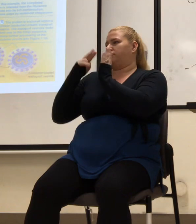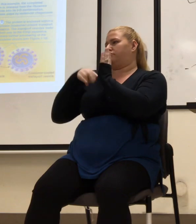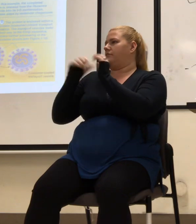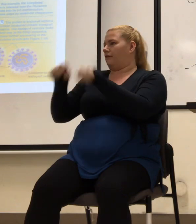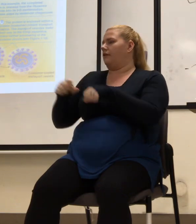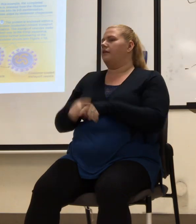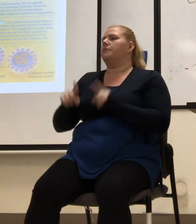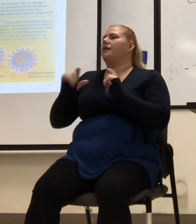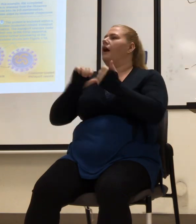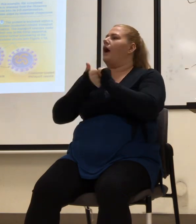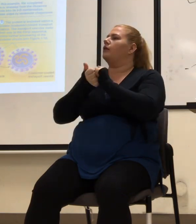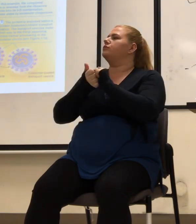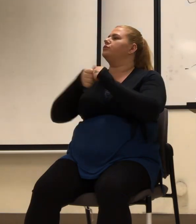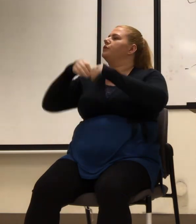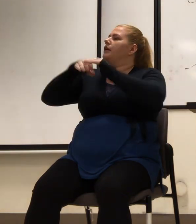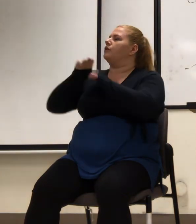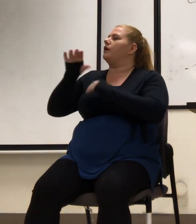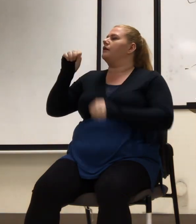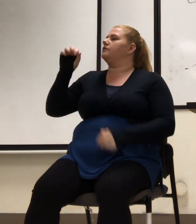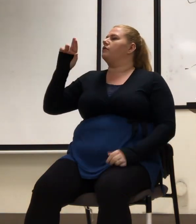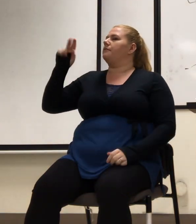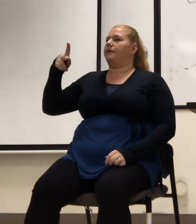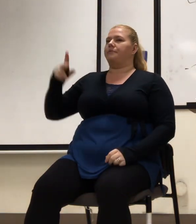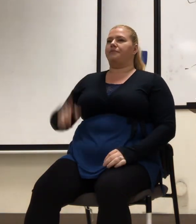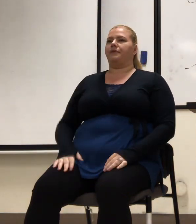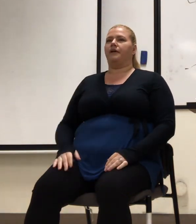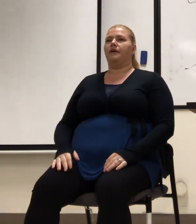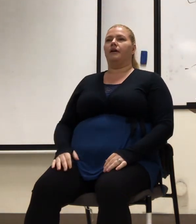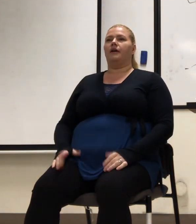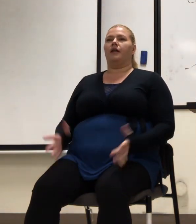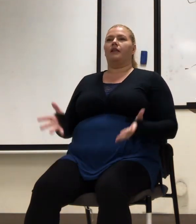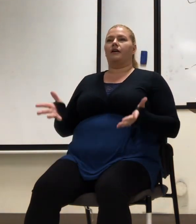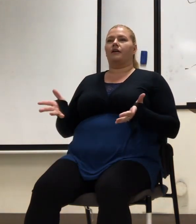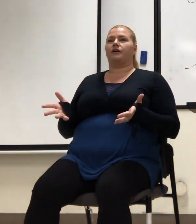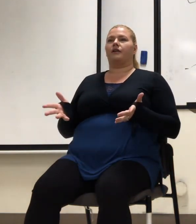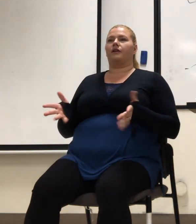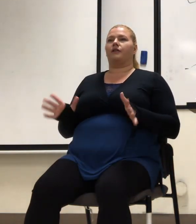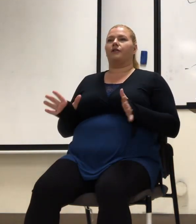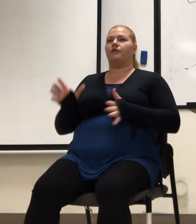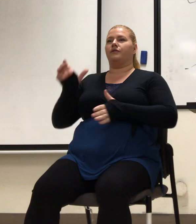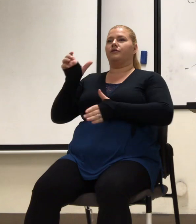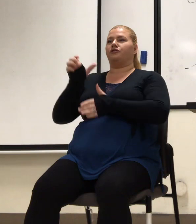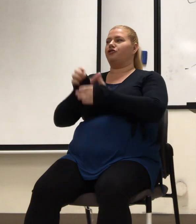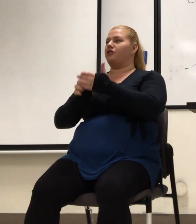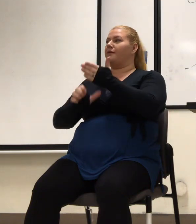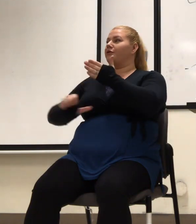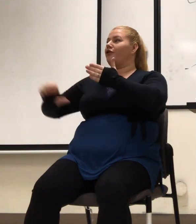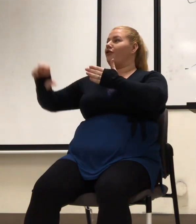SRP. And that concludes the material for Chapter 3.